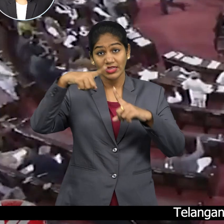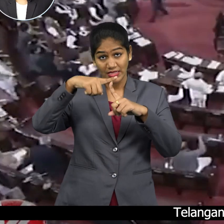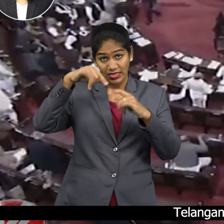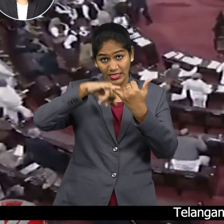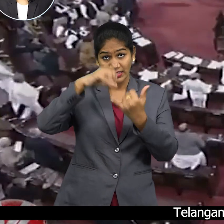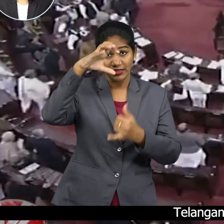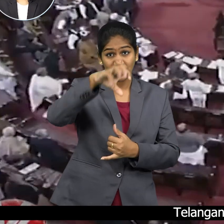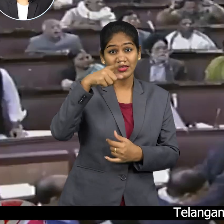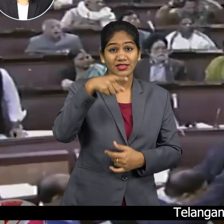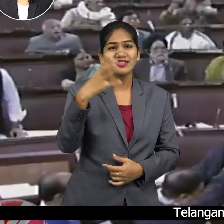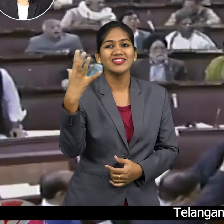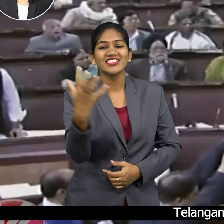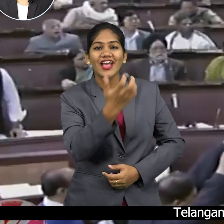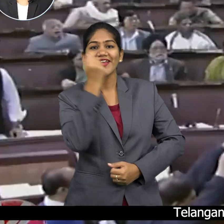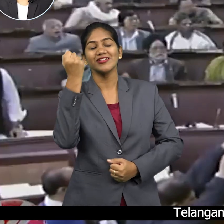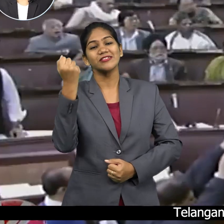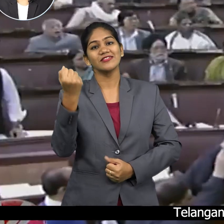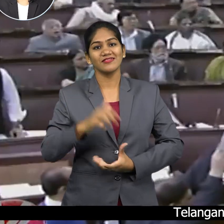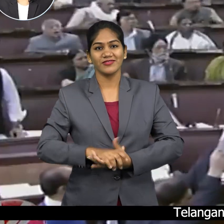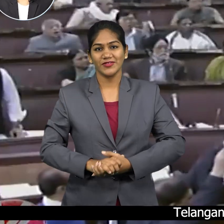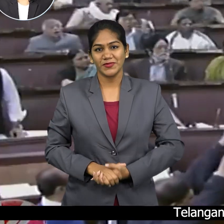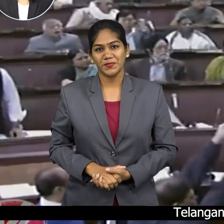Telangana is achieved.